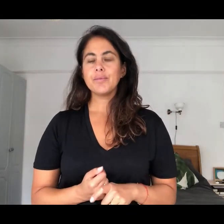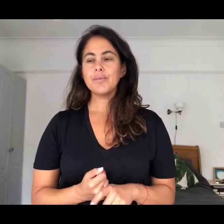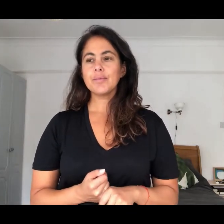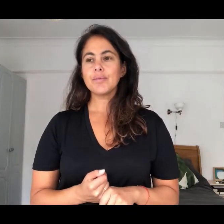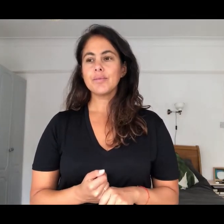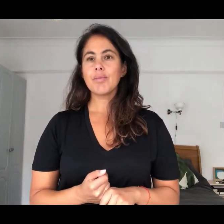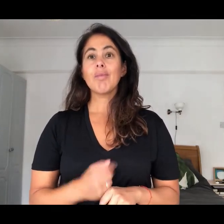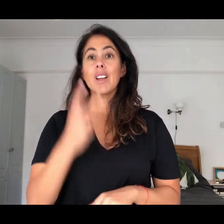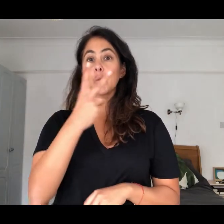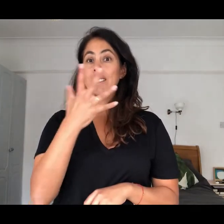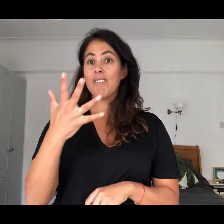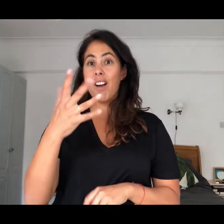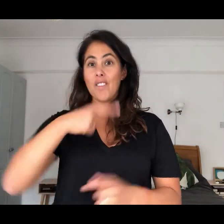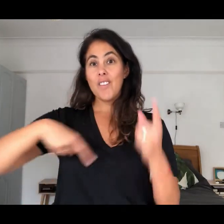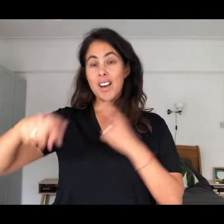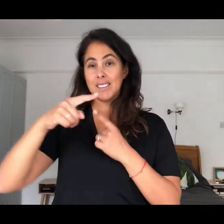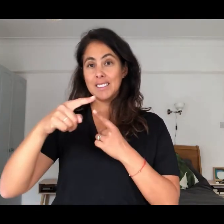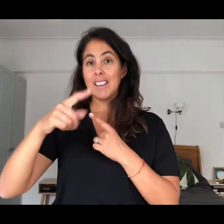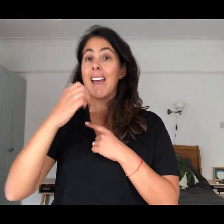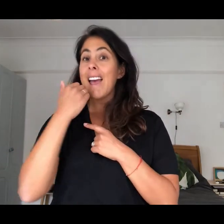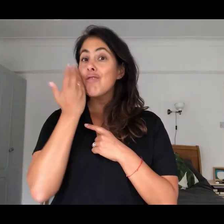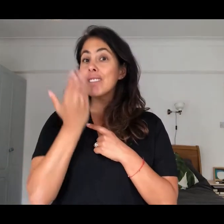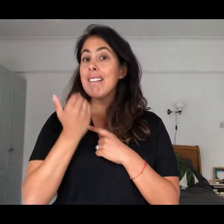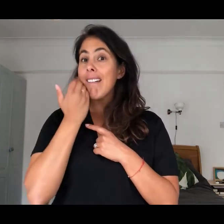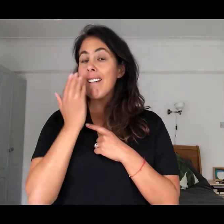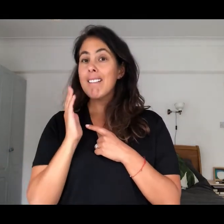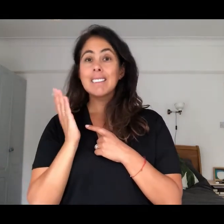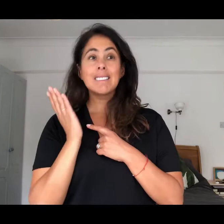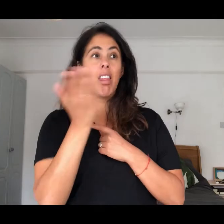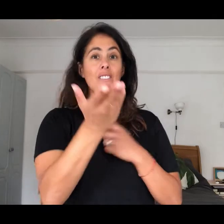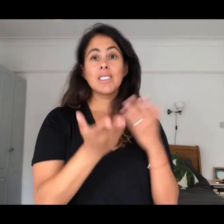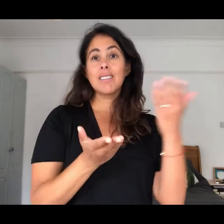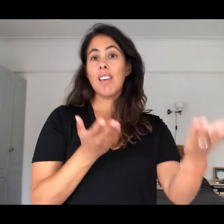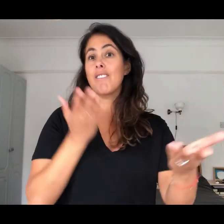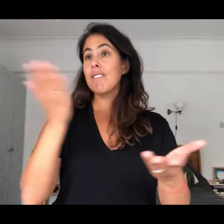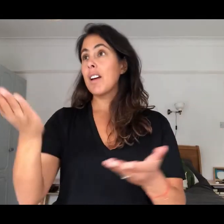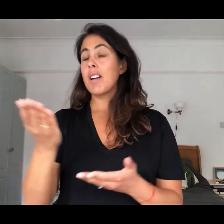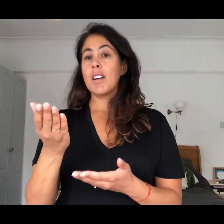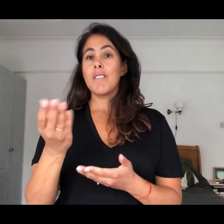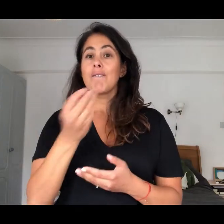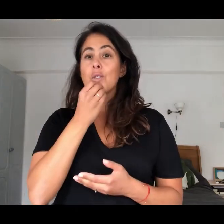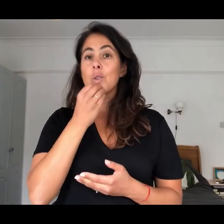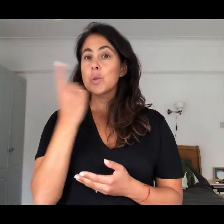25 of us every day deliver food to those who need it.